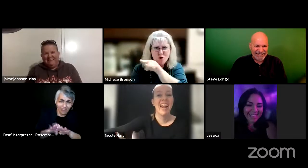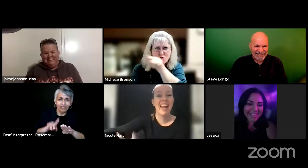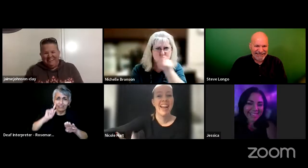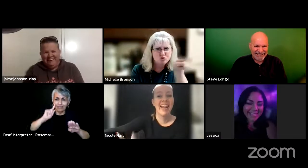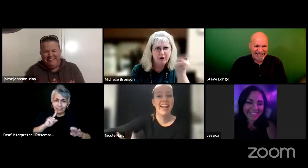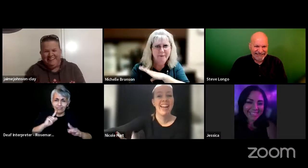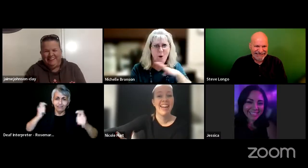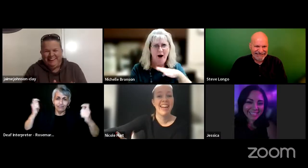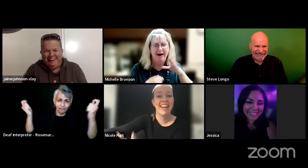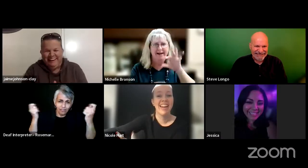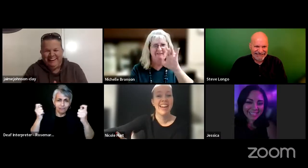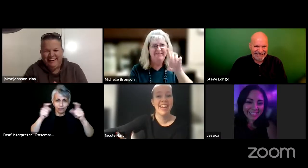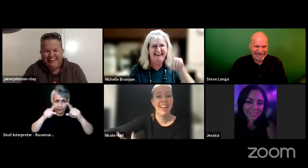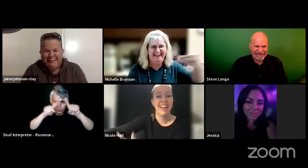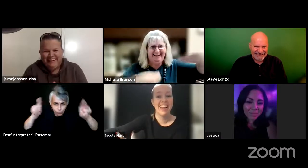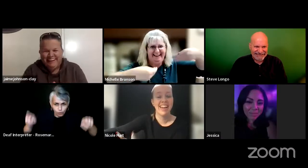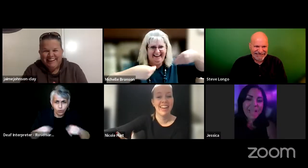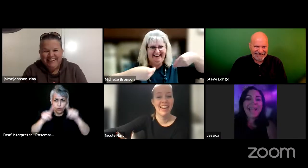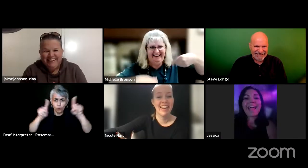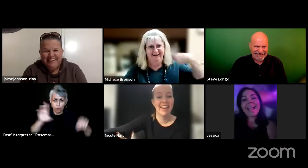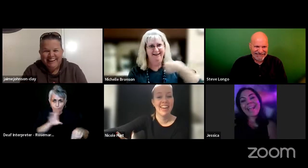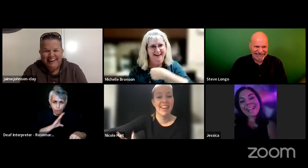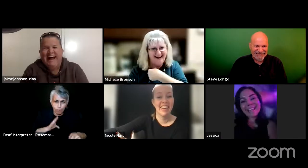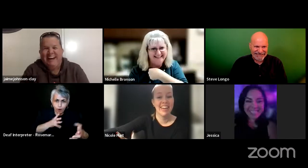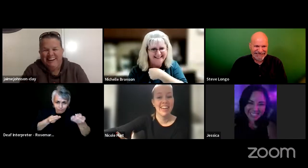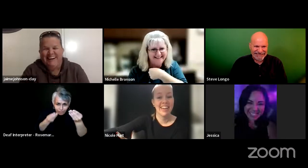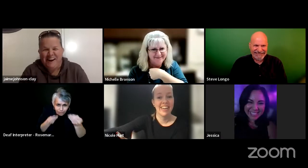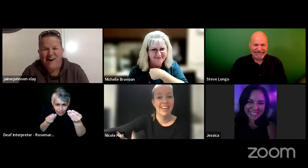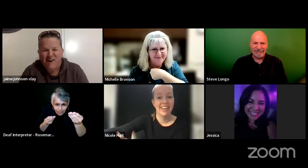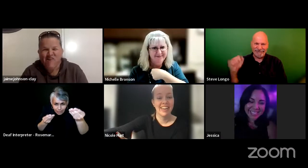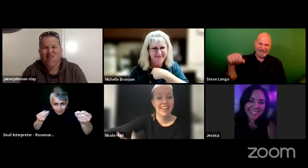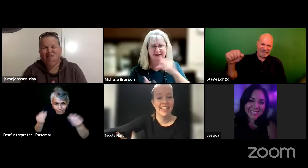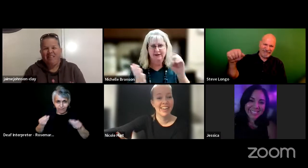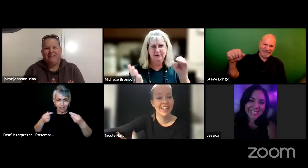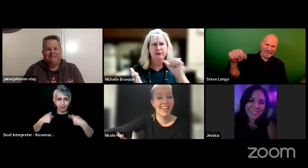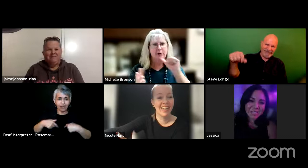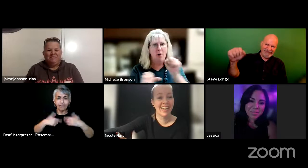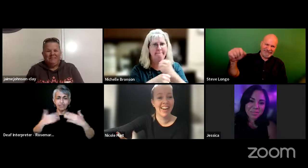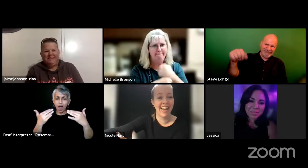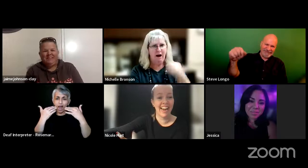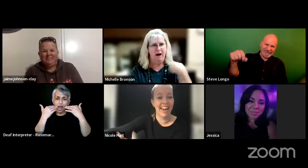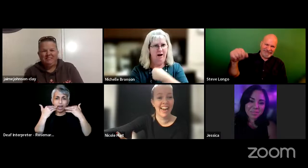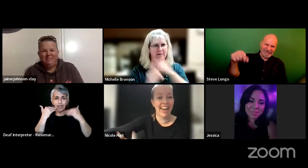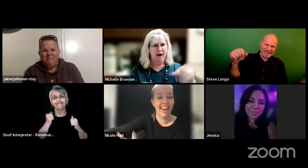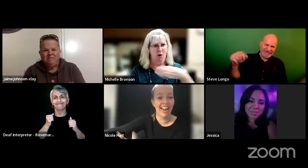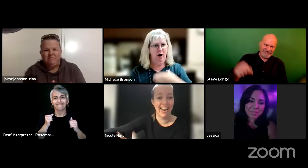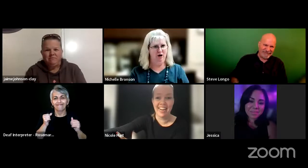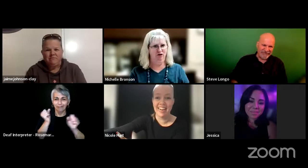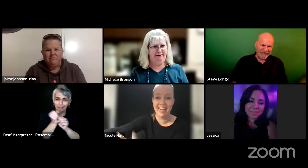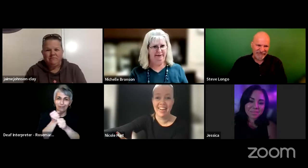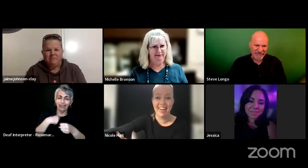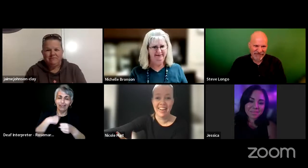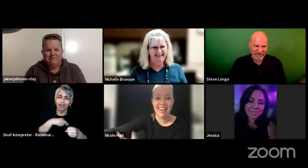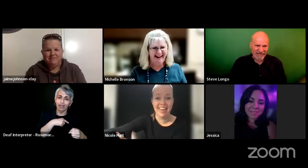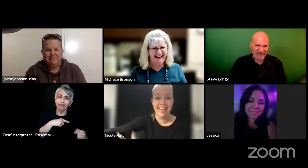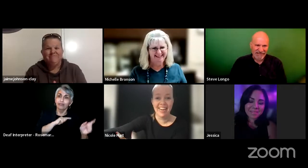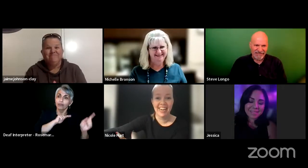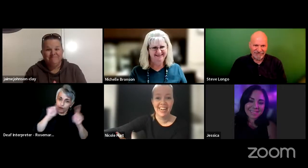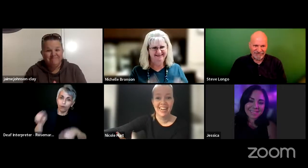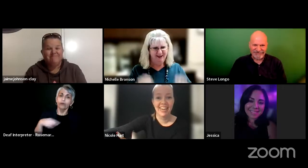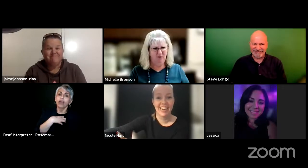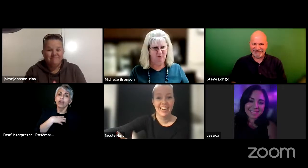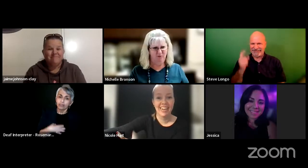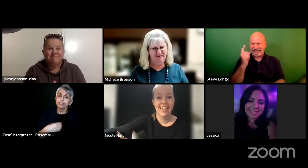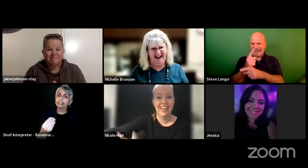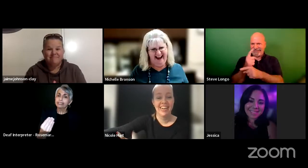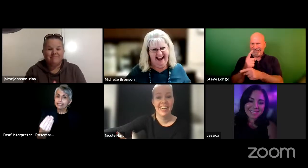Feed us at Valley Deaf Festival. Board members, you are responsible to feed us. So let's start there. Don't